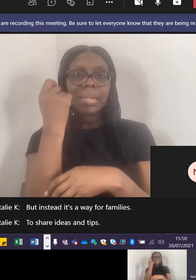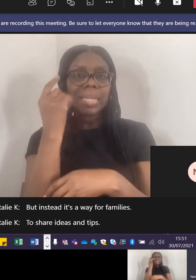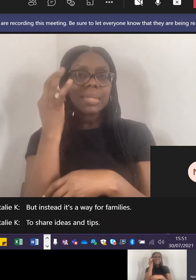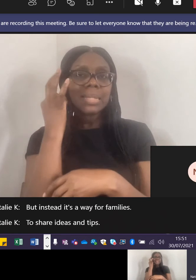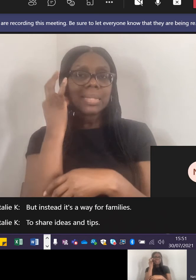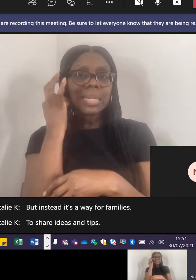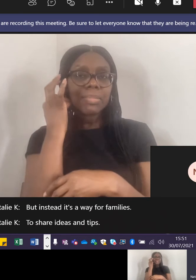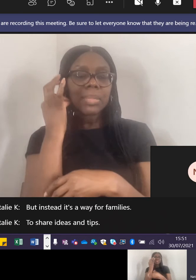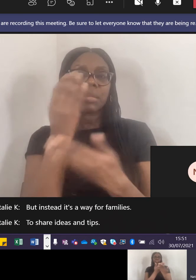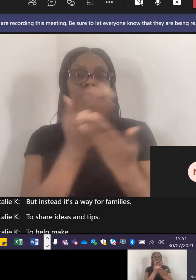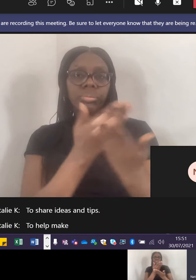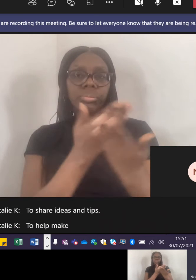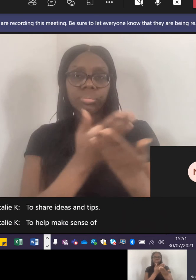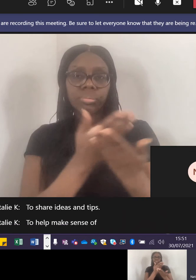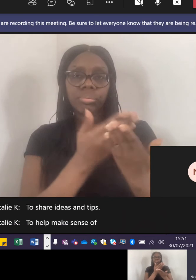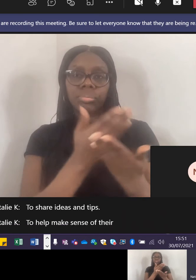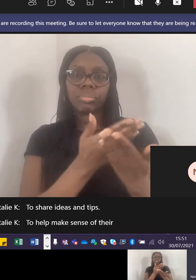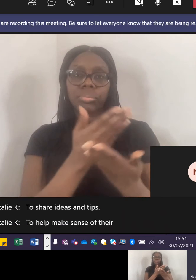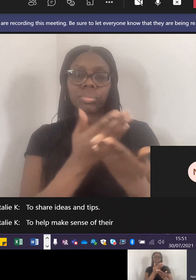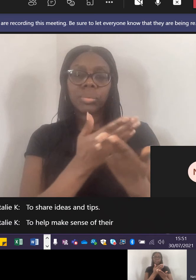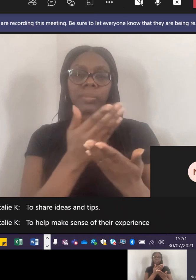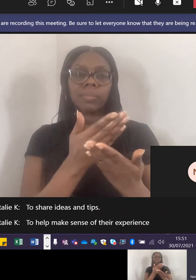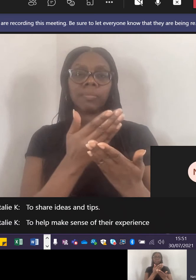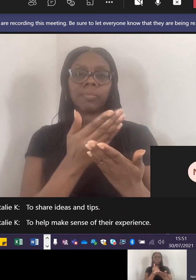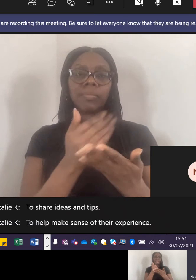to help make sense of their experience